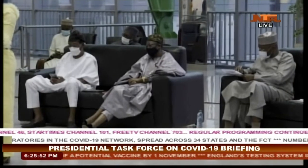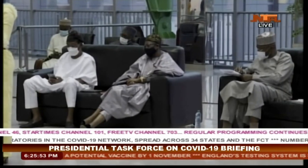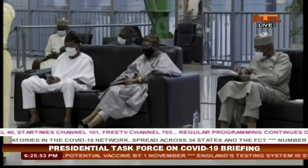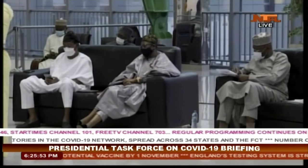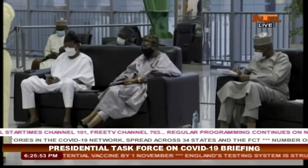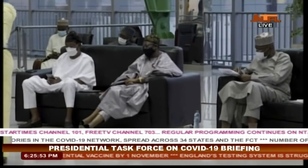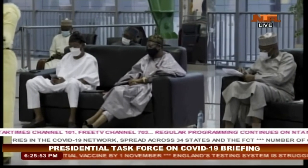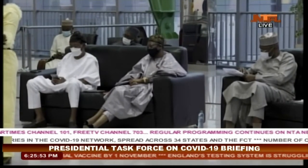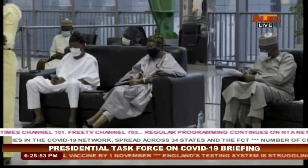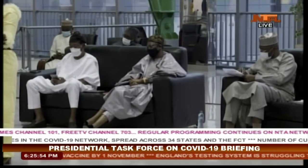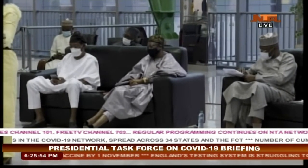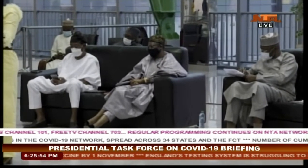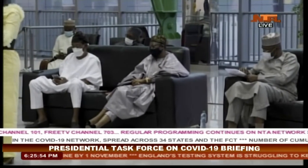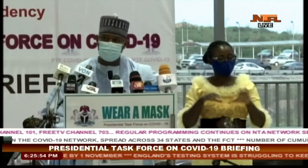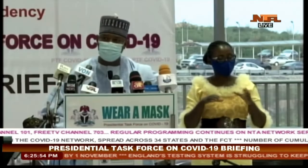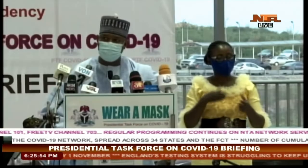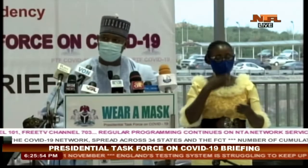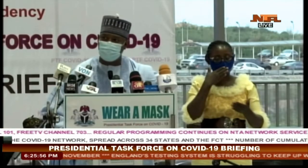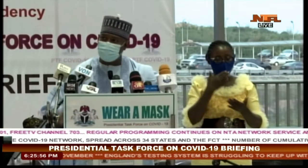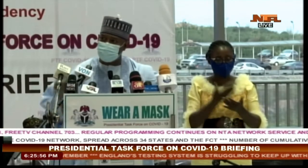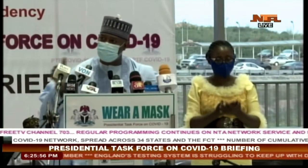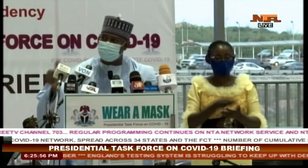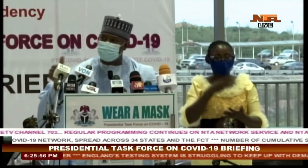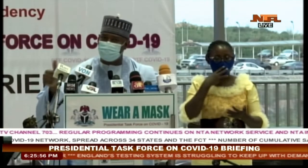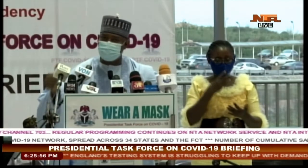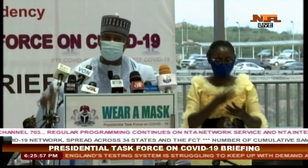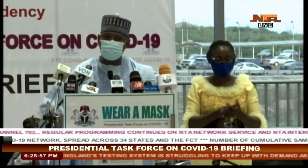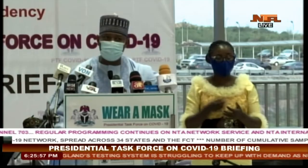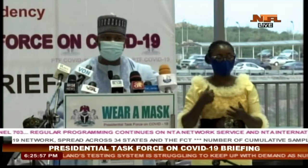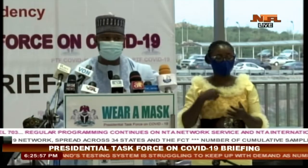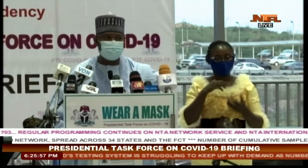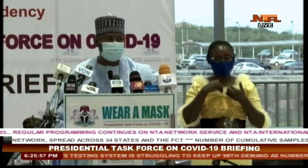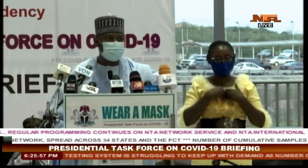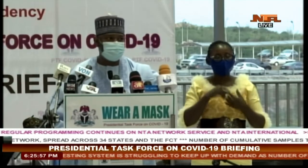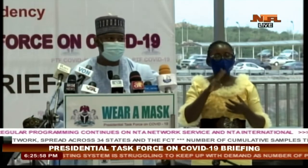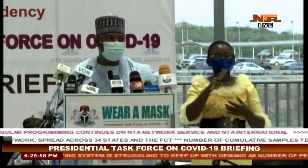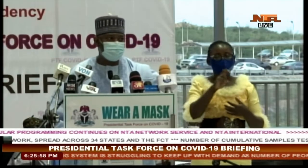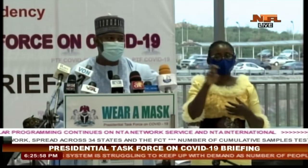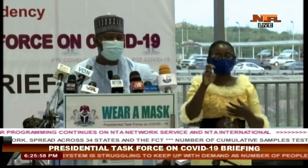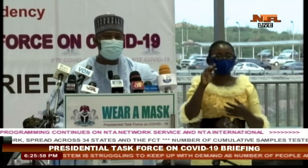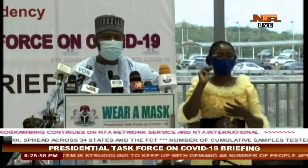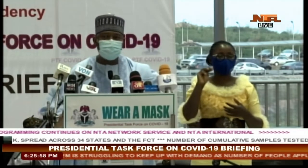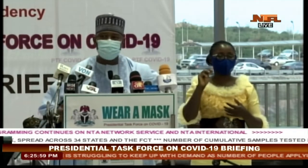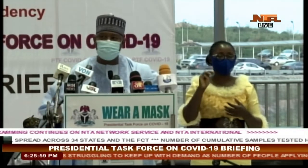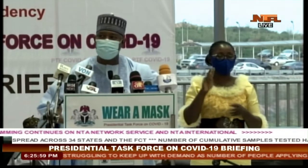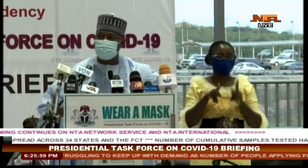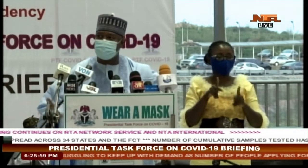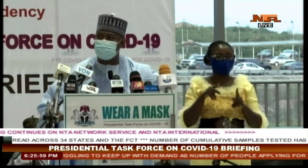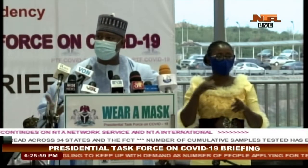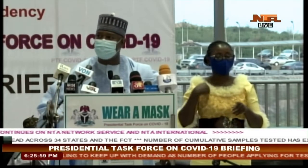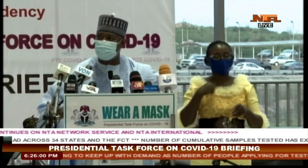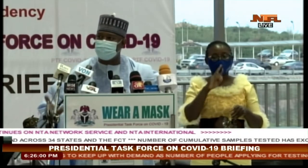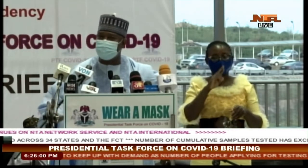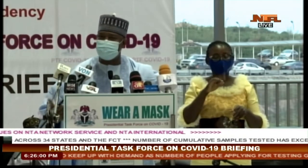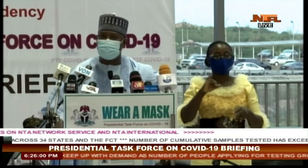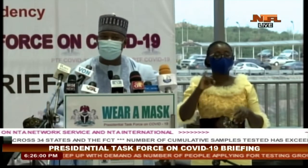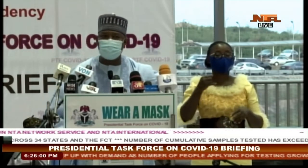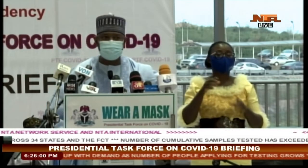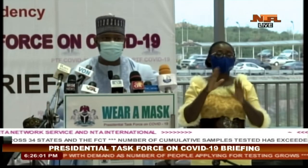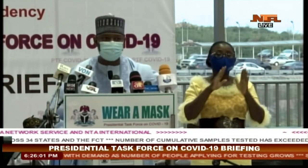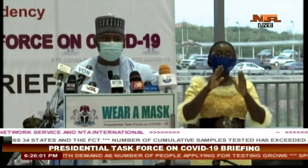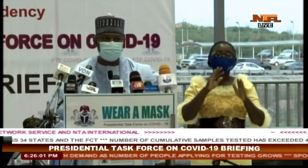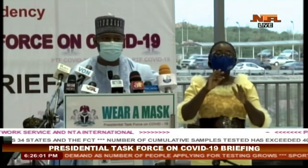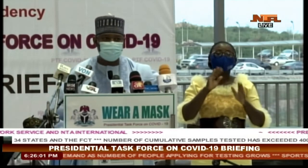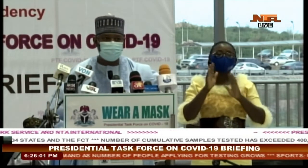coordinators, they have done very well, extremely very well. We are 200 million people for emphasis. We are yet talking about just about 1,000 number